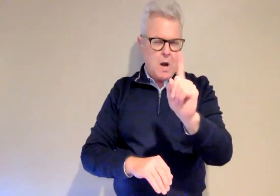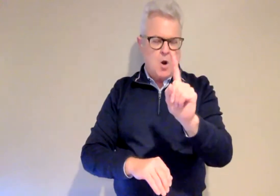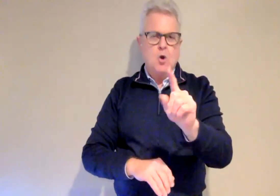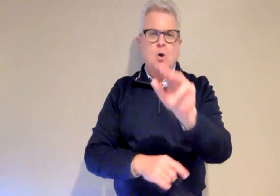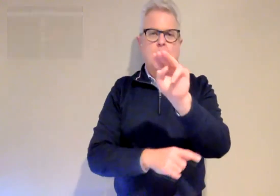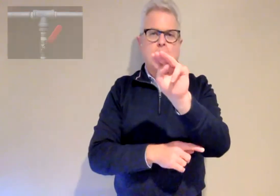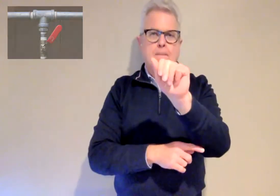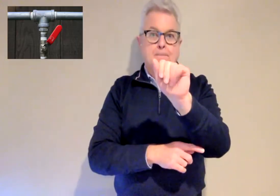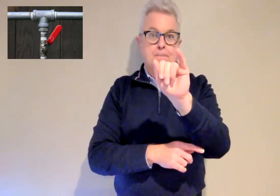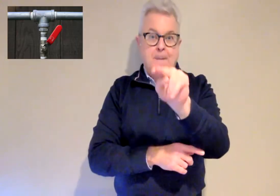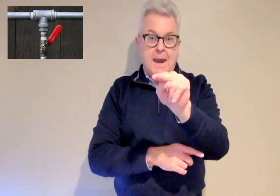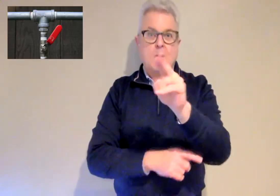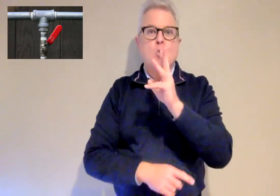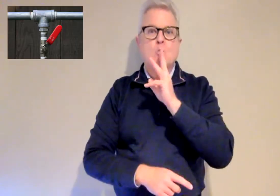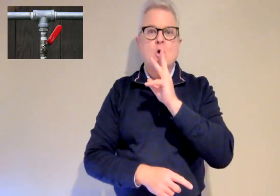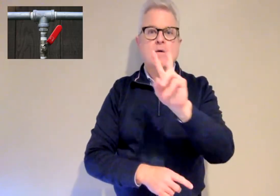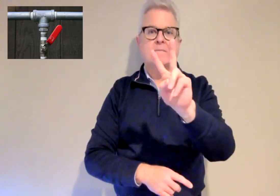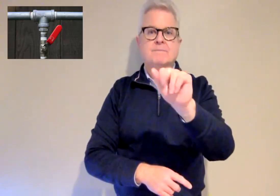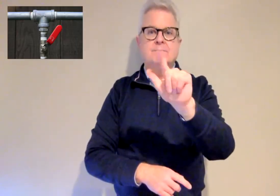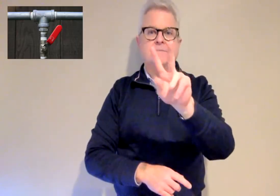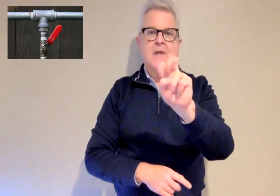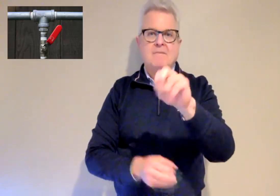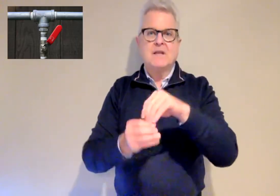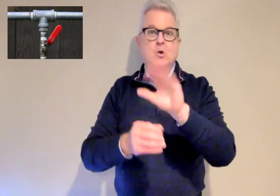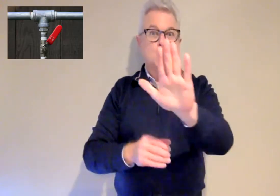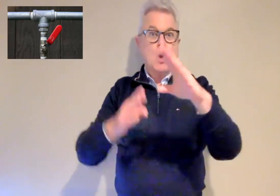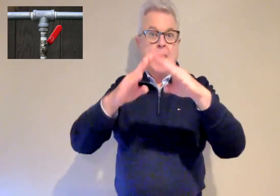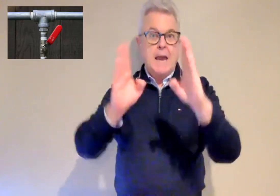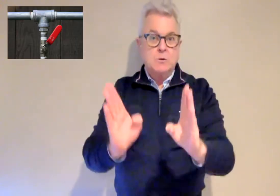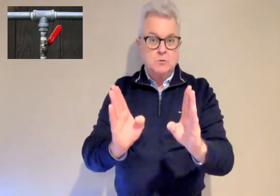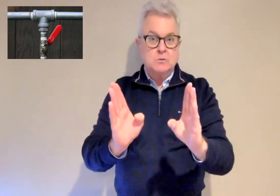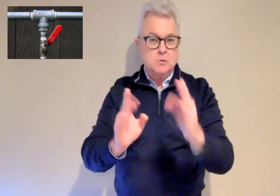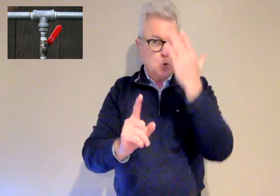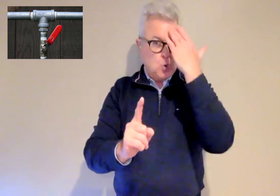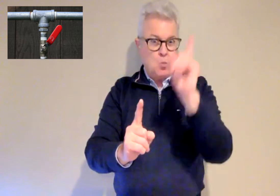house. You should also know where your main shutoff valves are located at in your home.